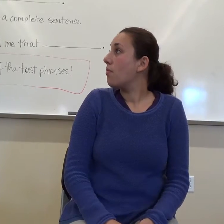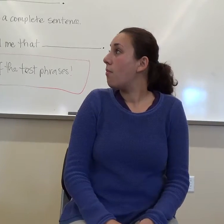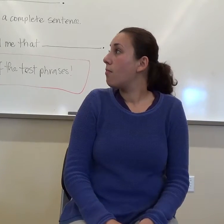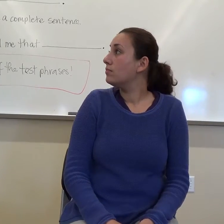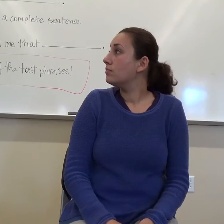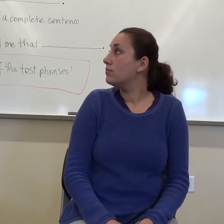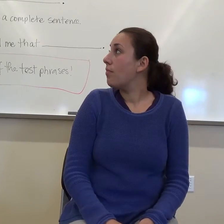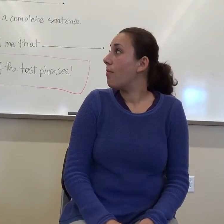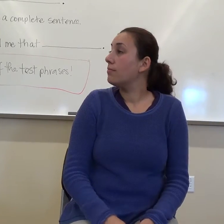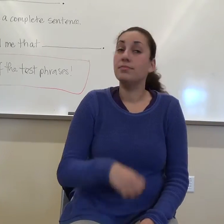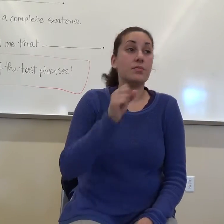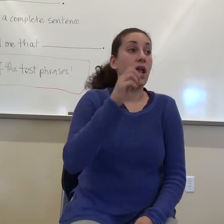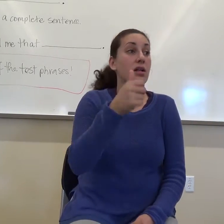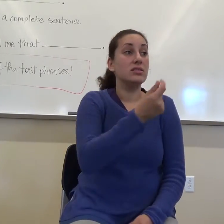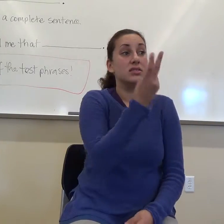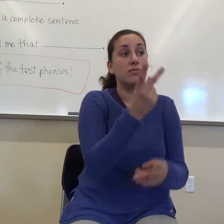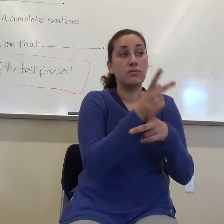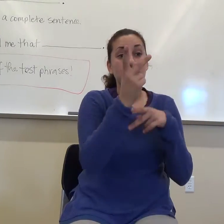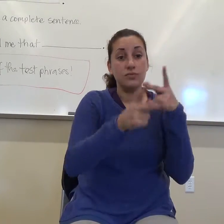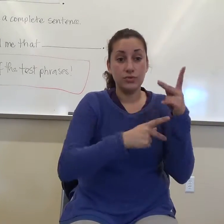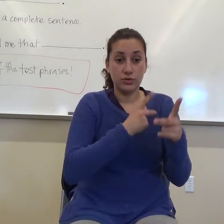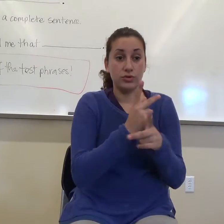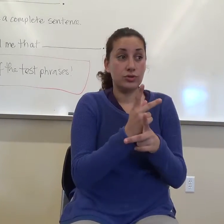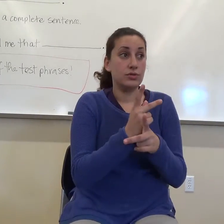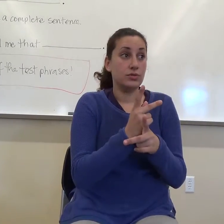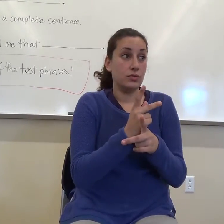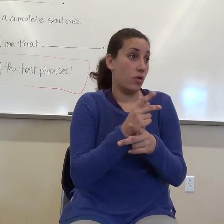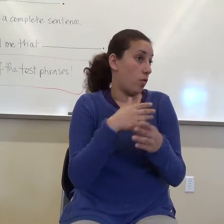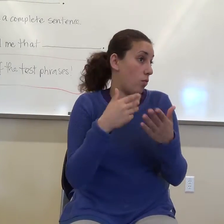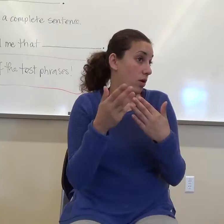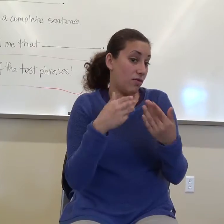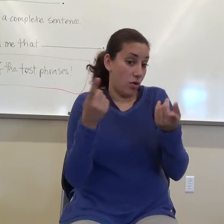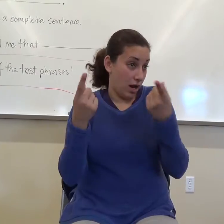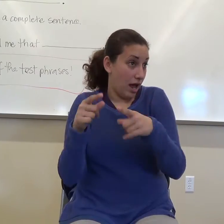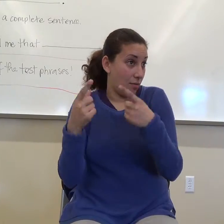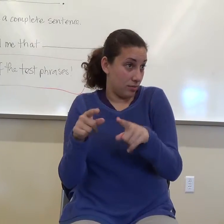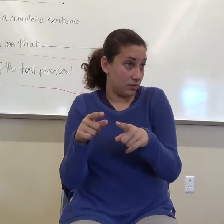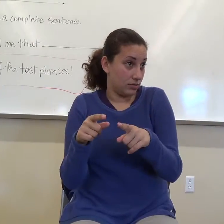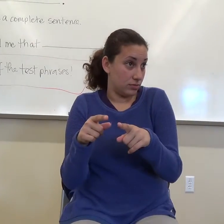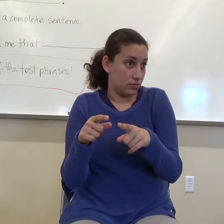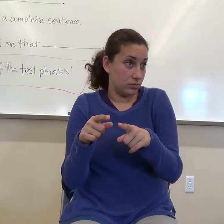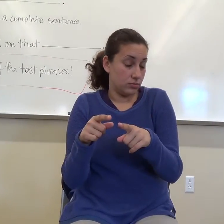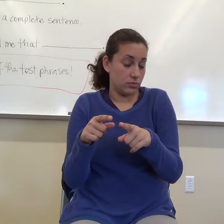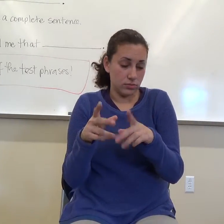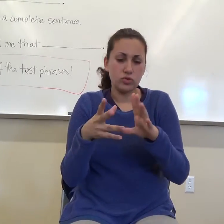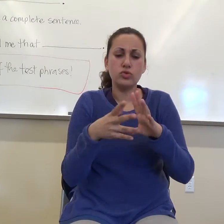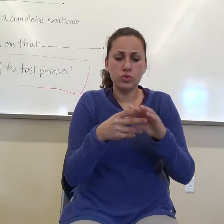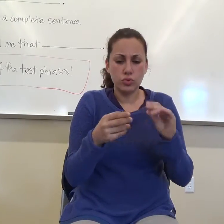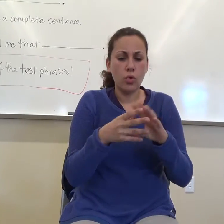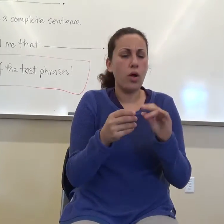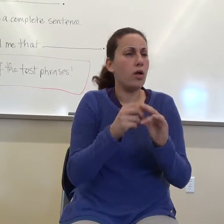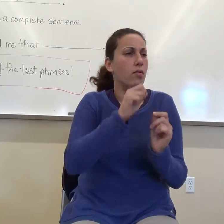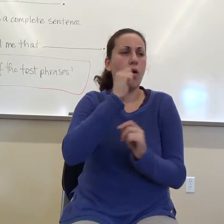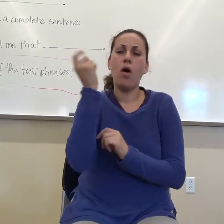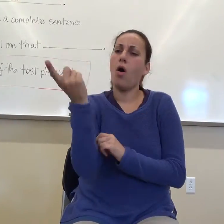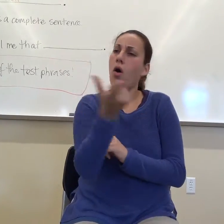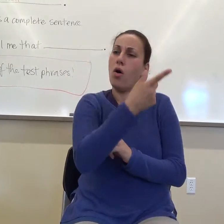Although there are several versions of what happened, the stories agree on